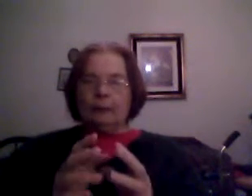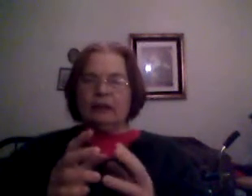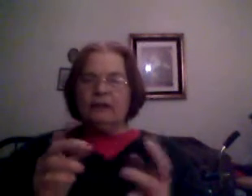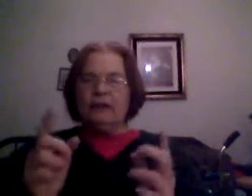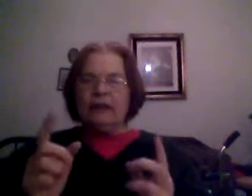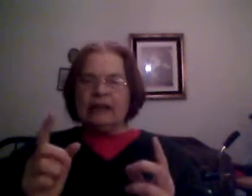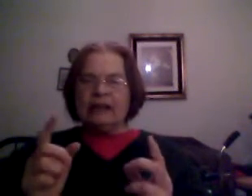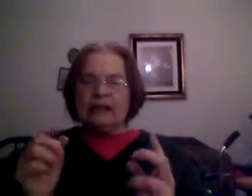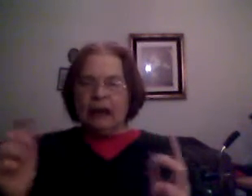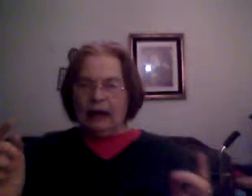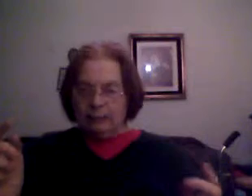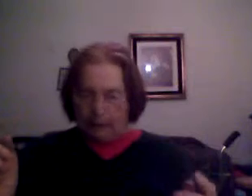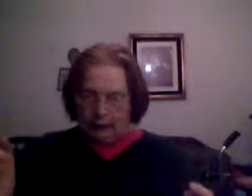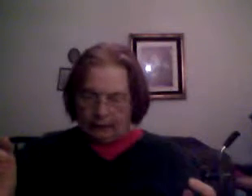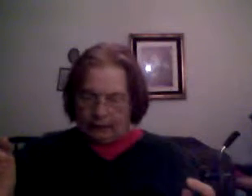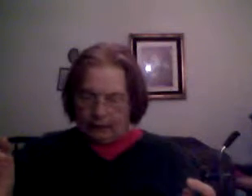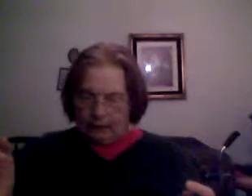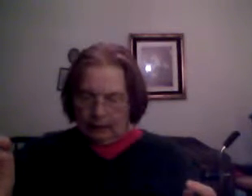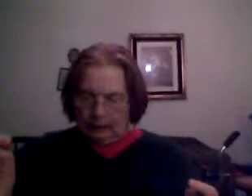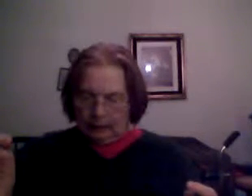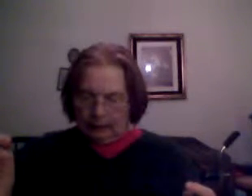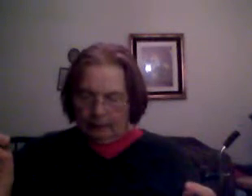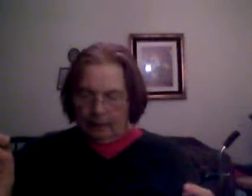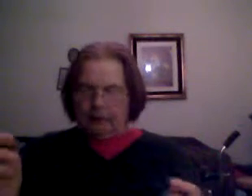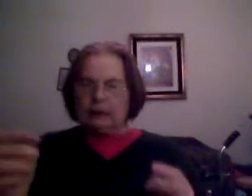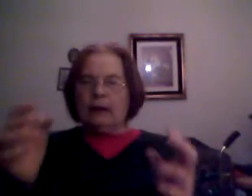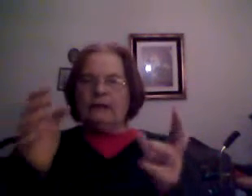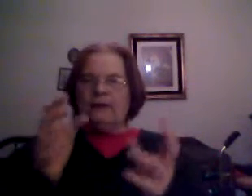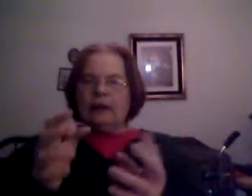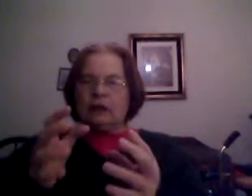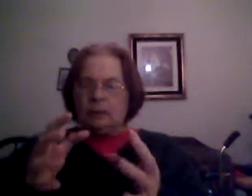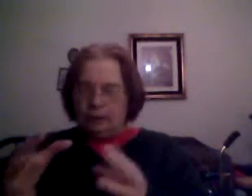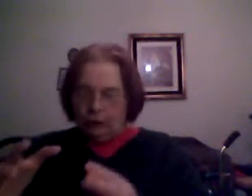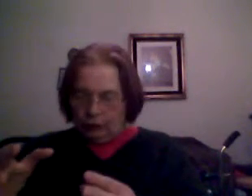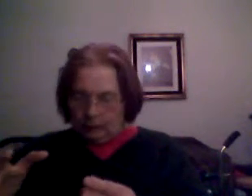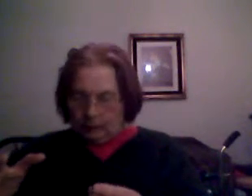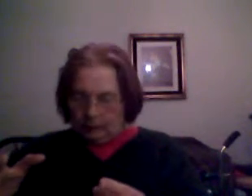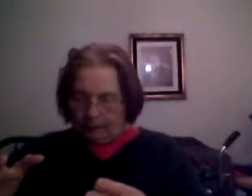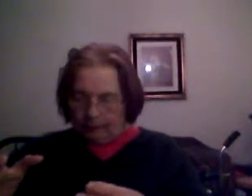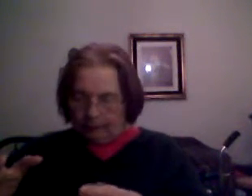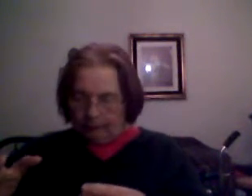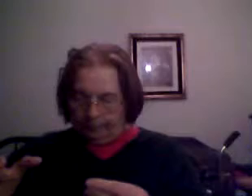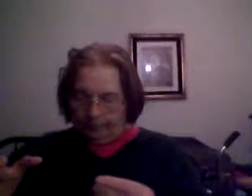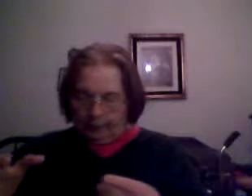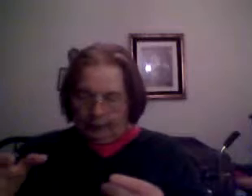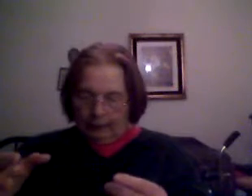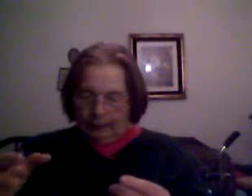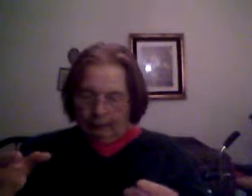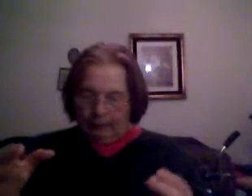Describing fixed objects. Some objects have fixed positions. They may